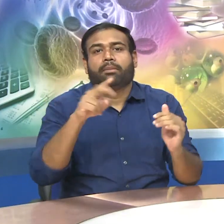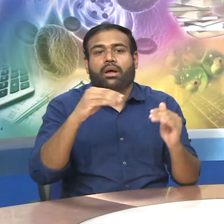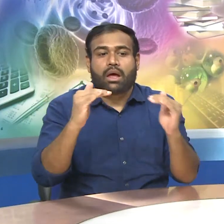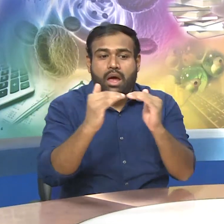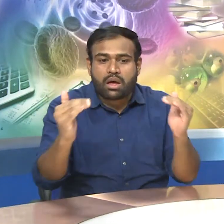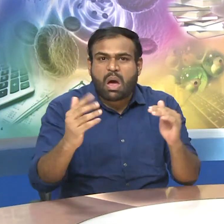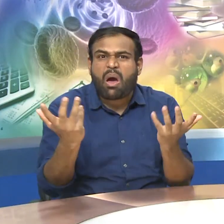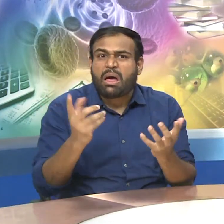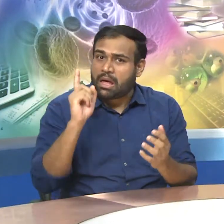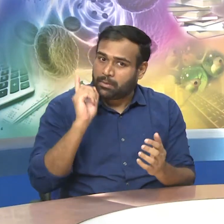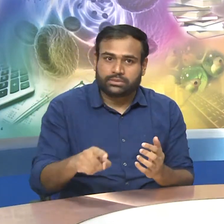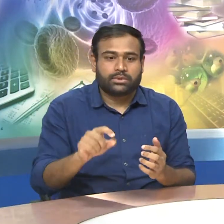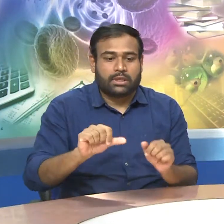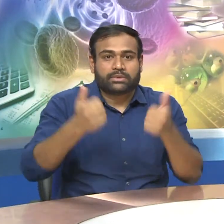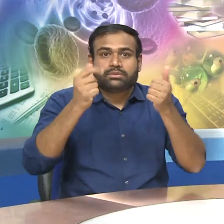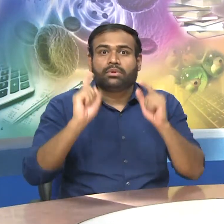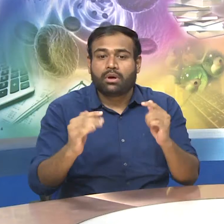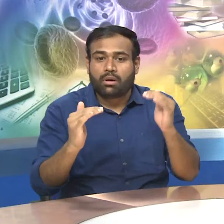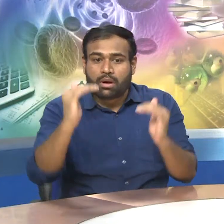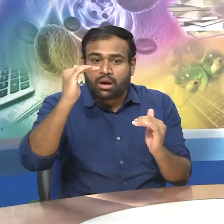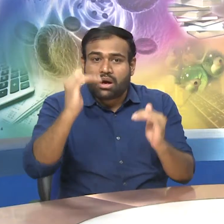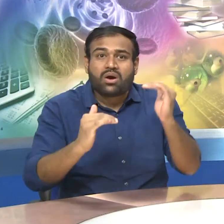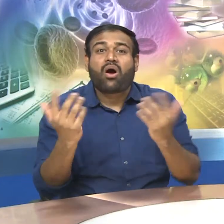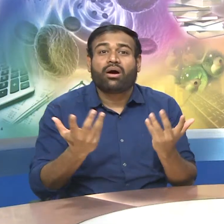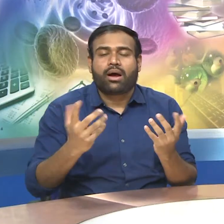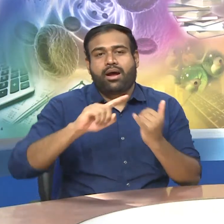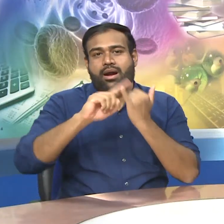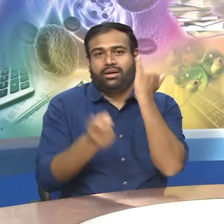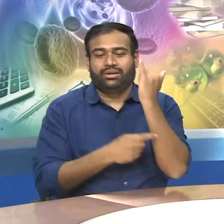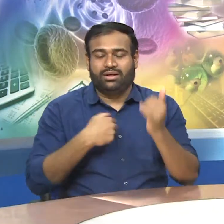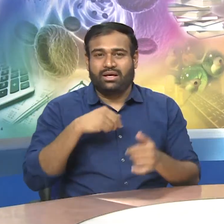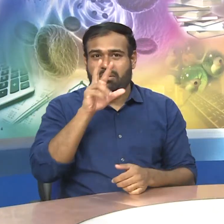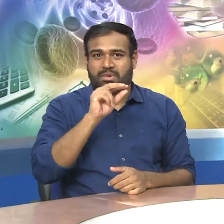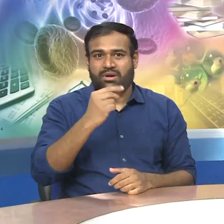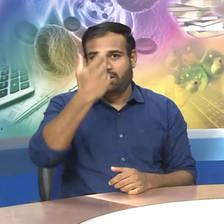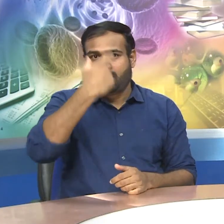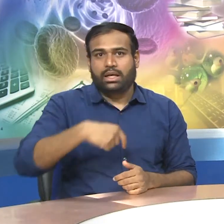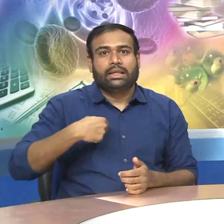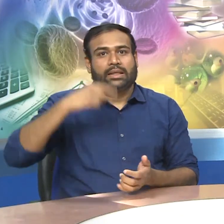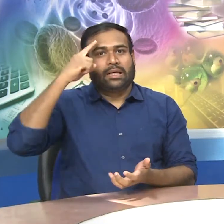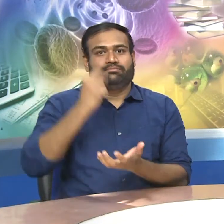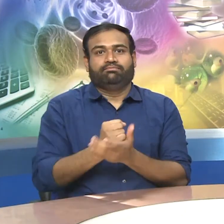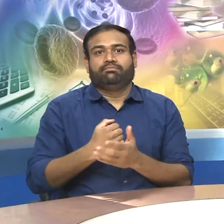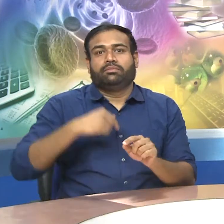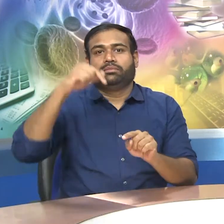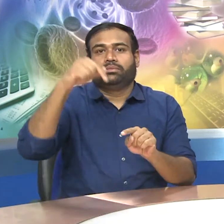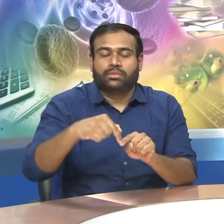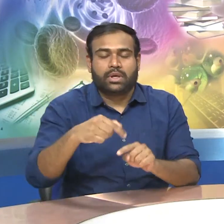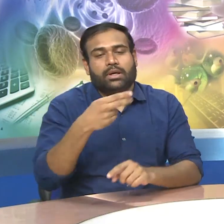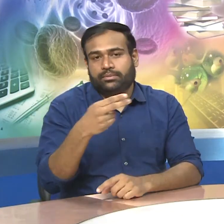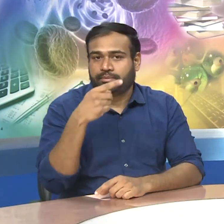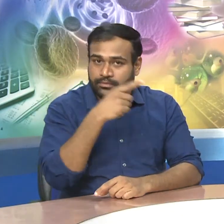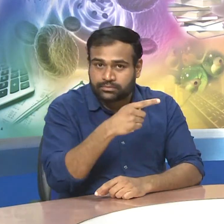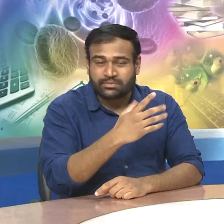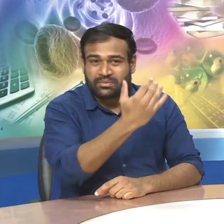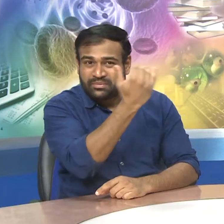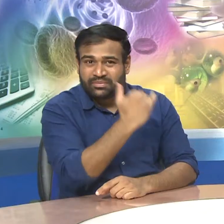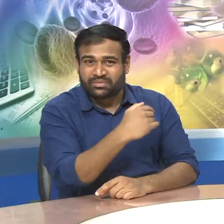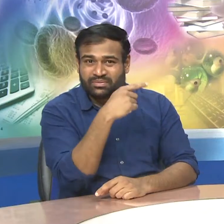have voted in the favor and against a bill or resolution. To